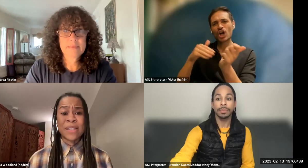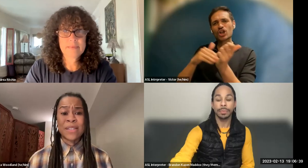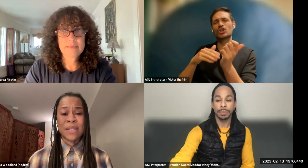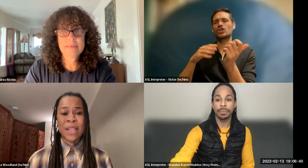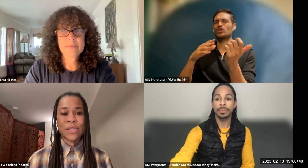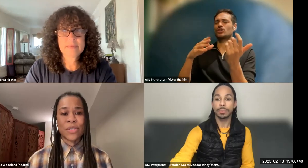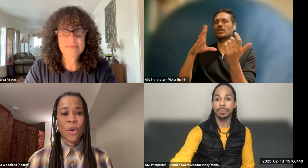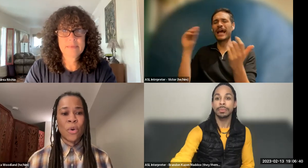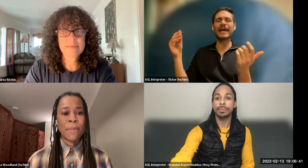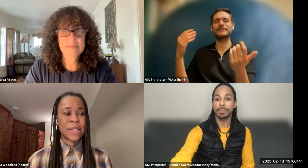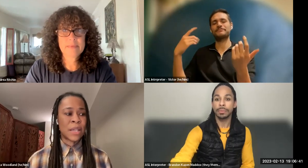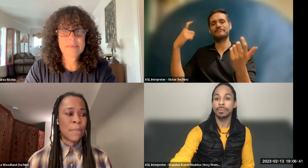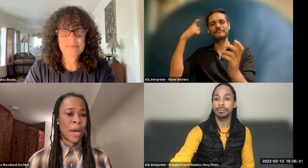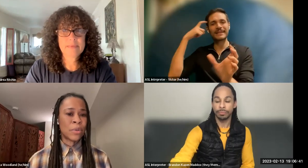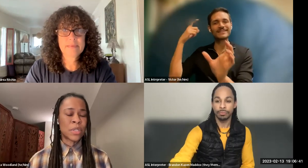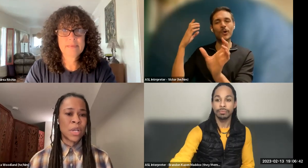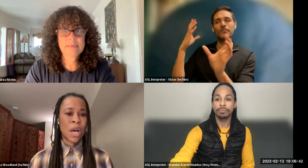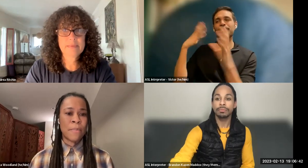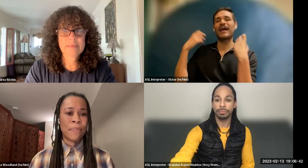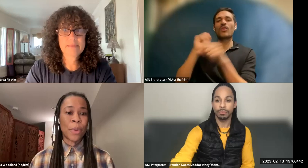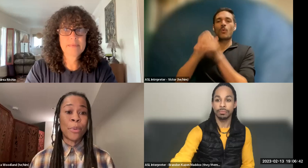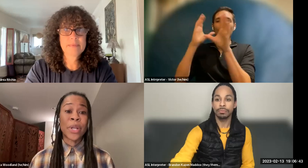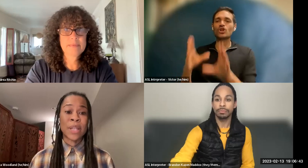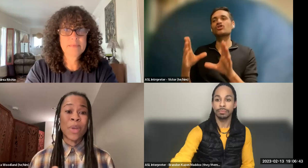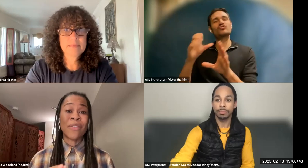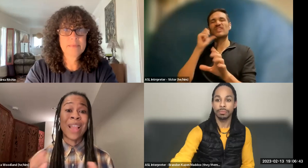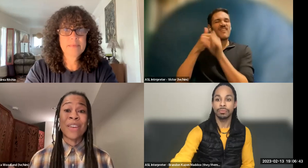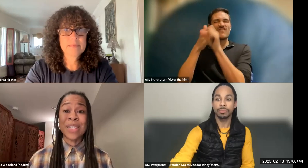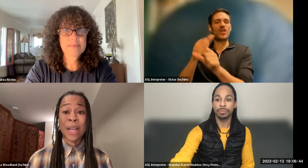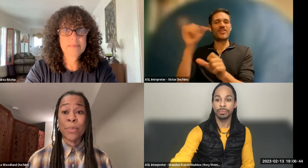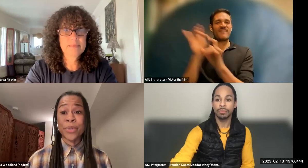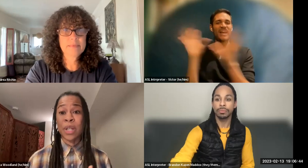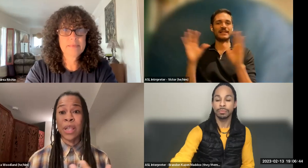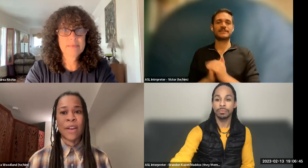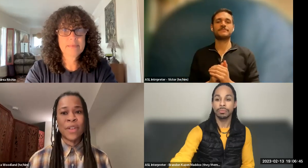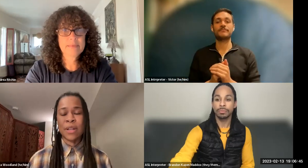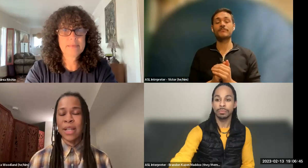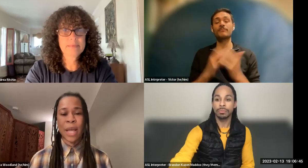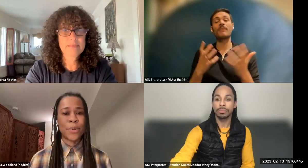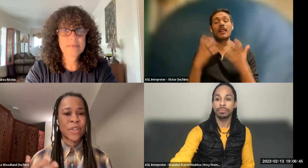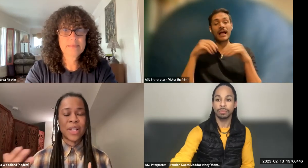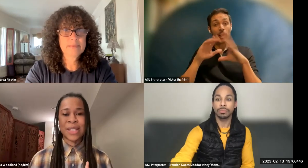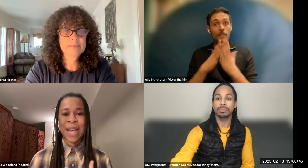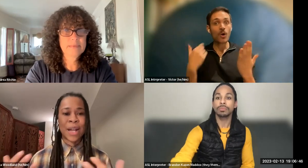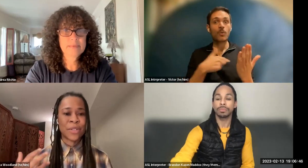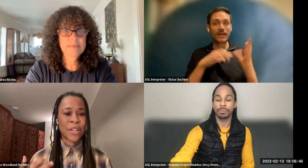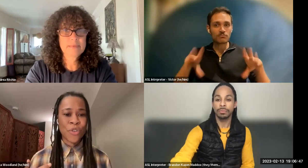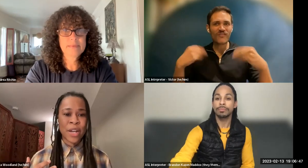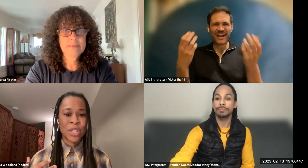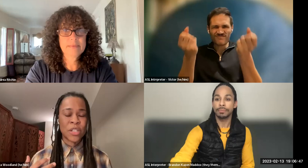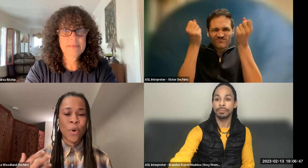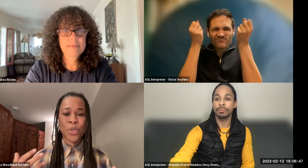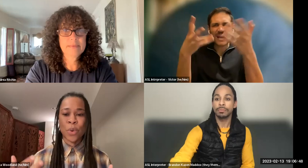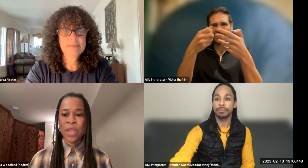the other piece that's so amazing about the book is that we have a lot of examples of